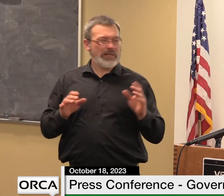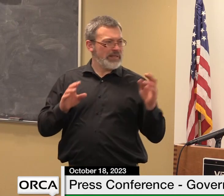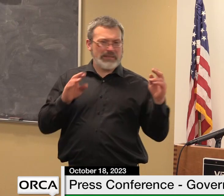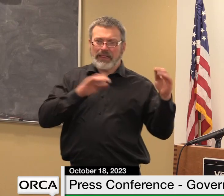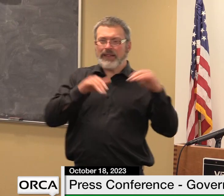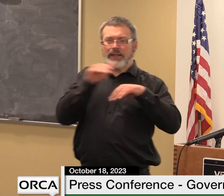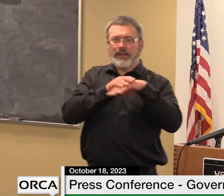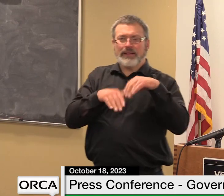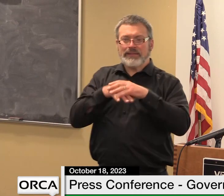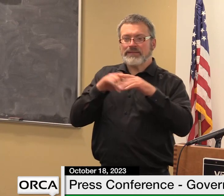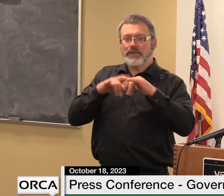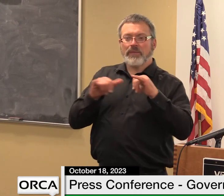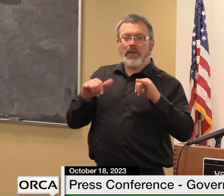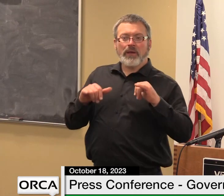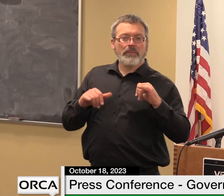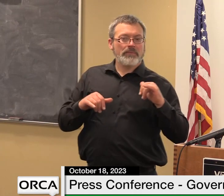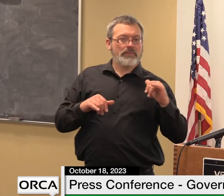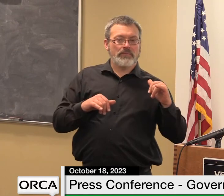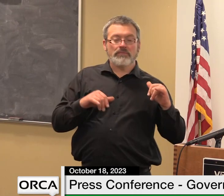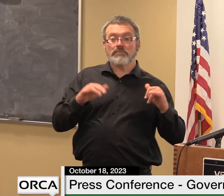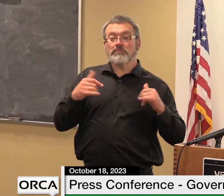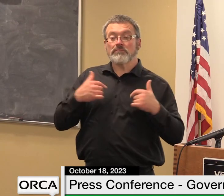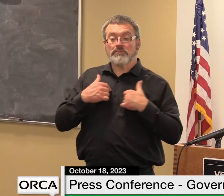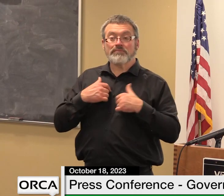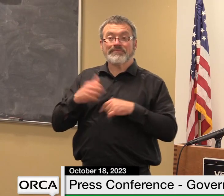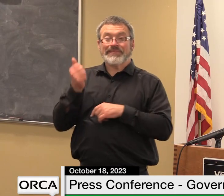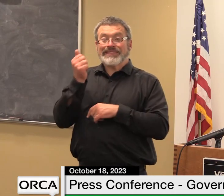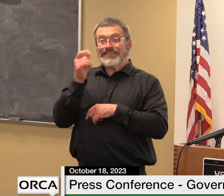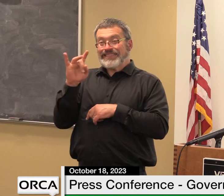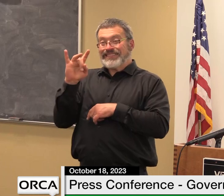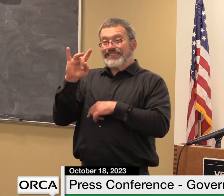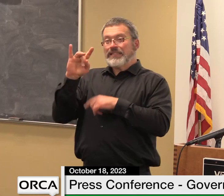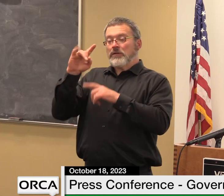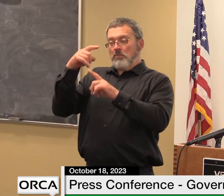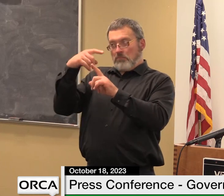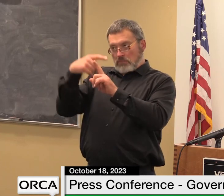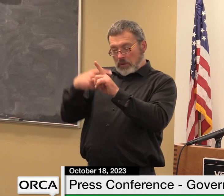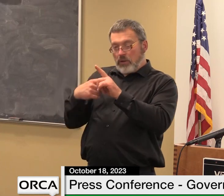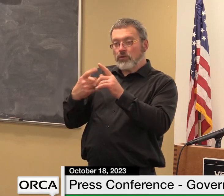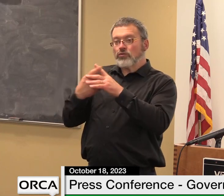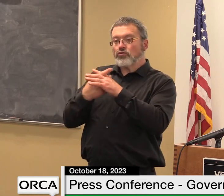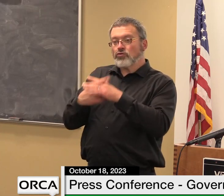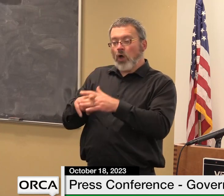And the 18 months started at the date of declaration, which was the 14th of July.